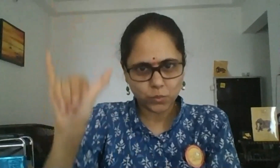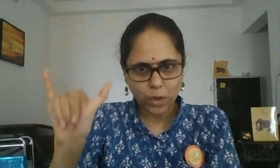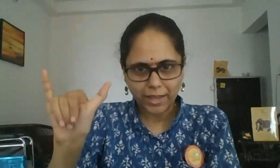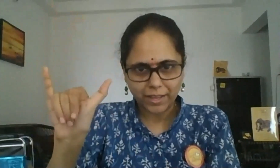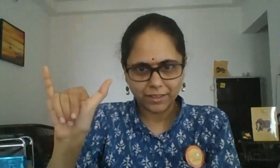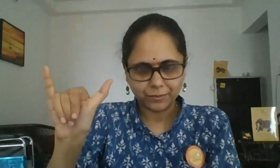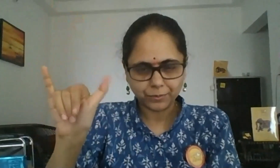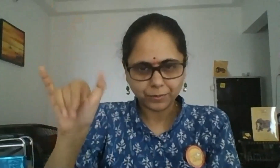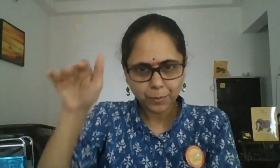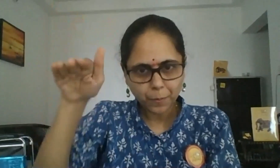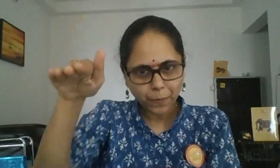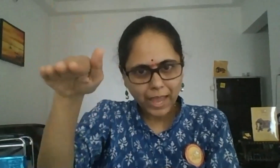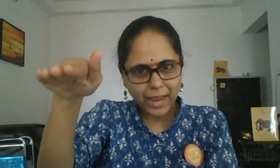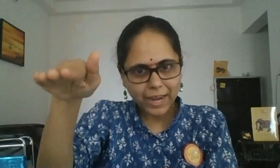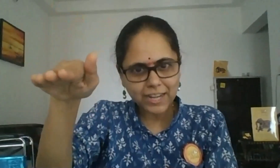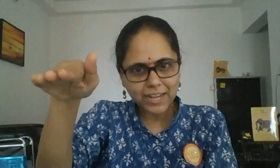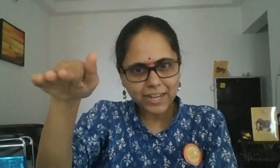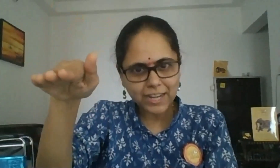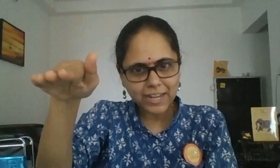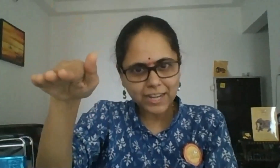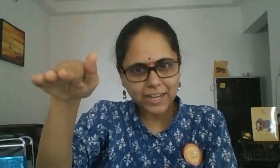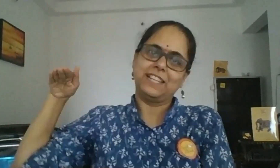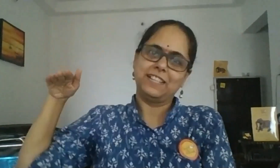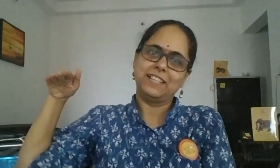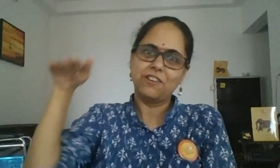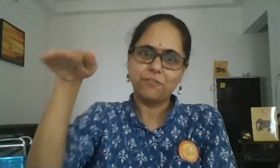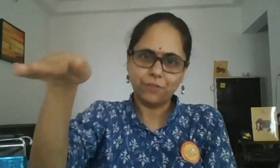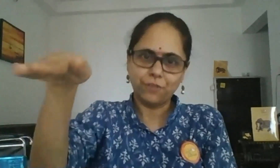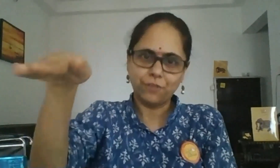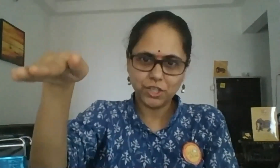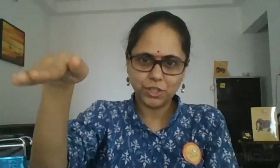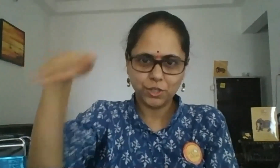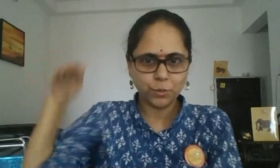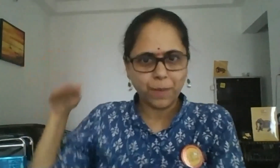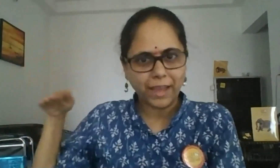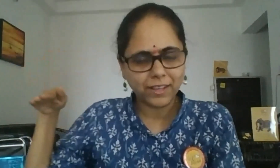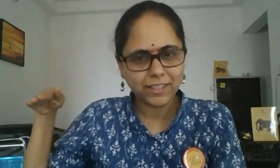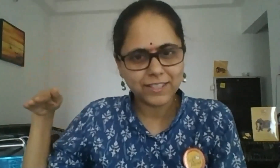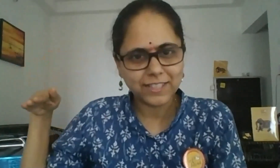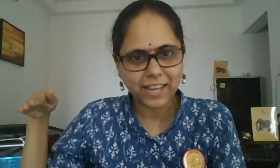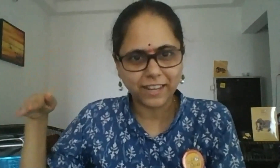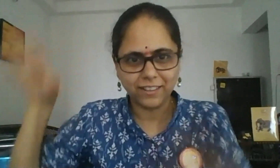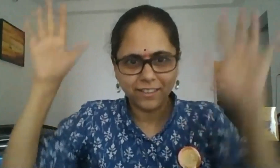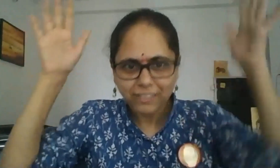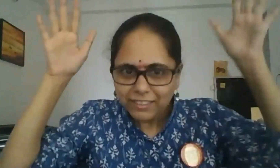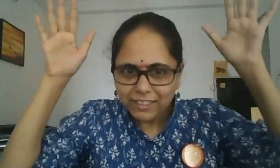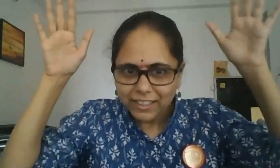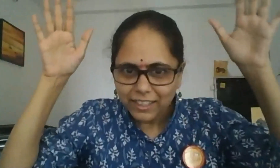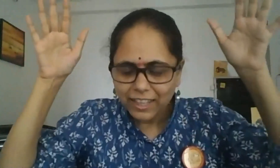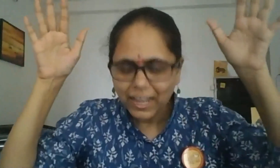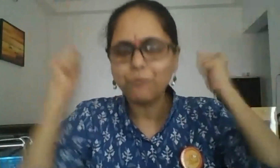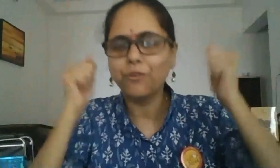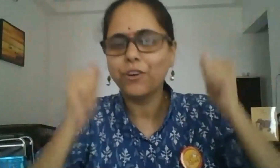Y. And Z. Front to back. Z. Clap for